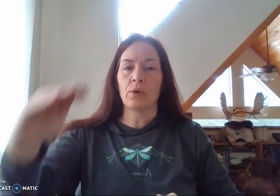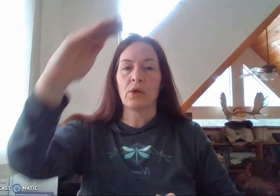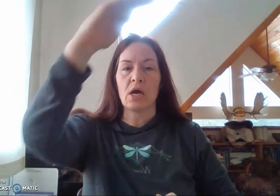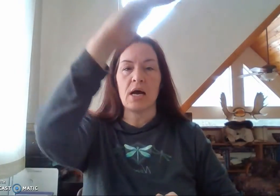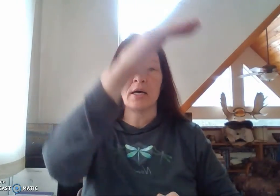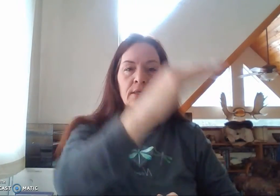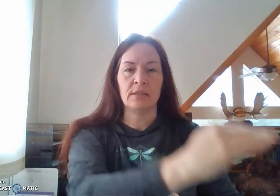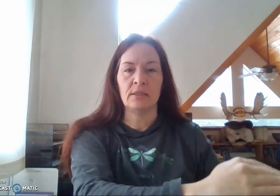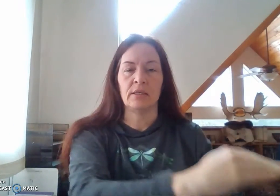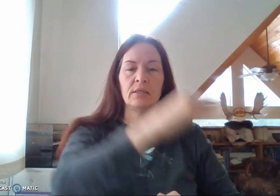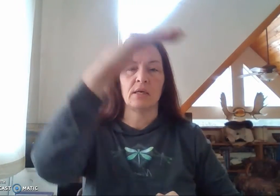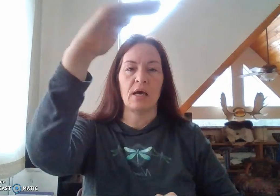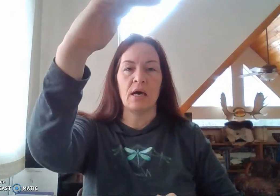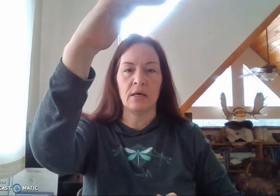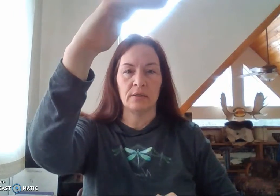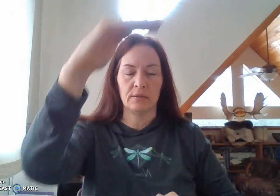R, un,